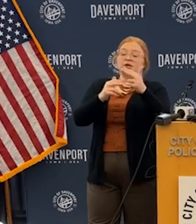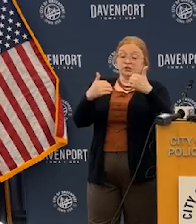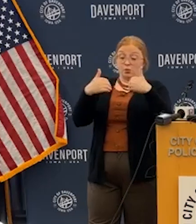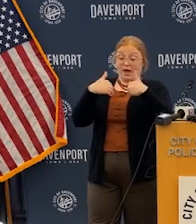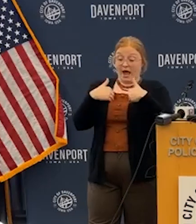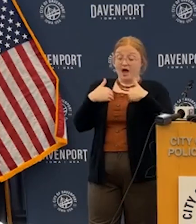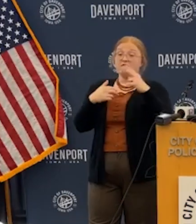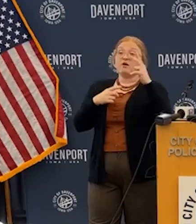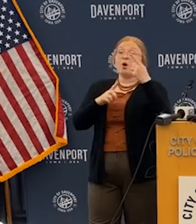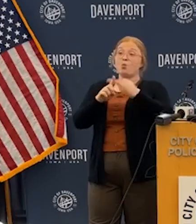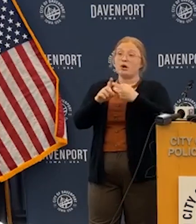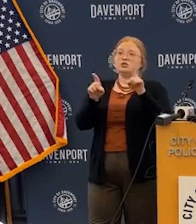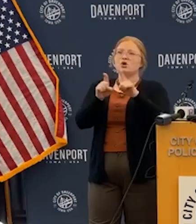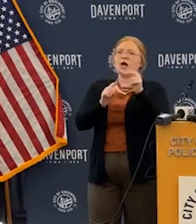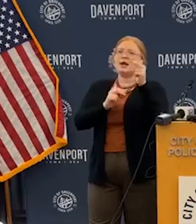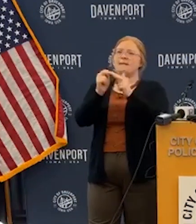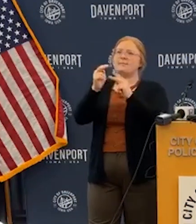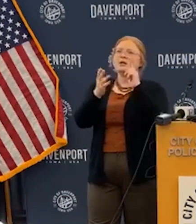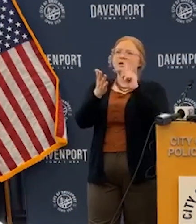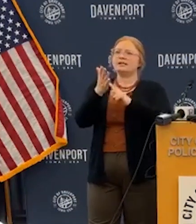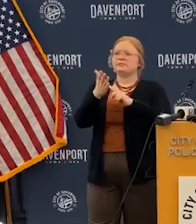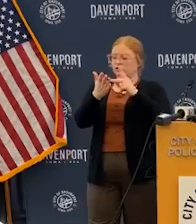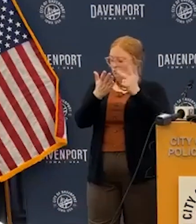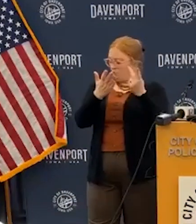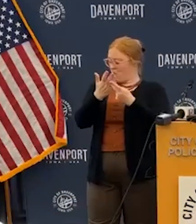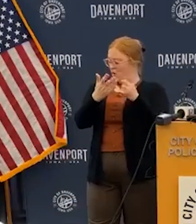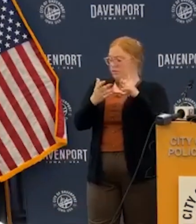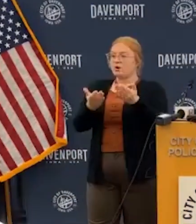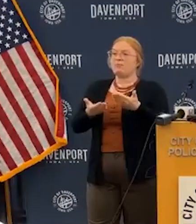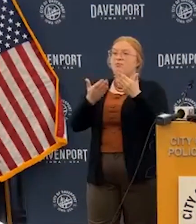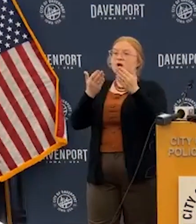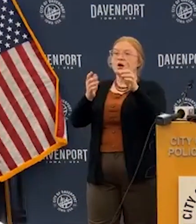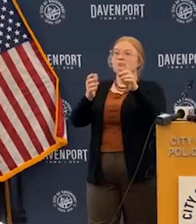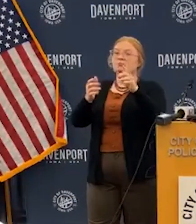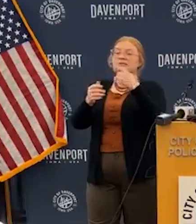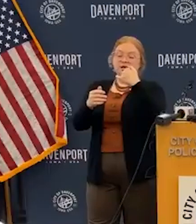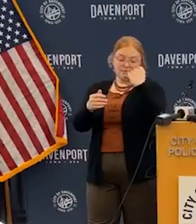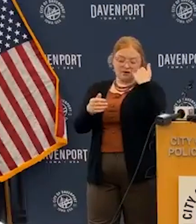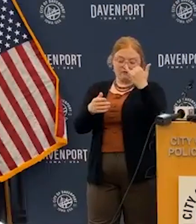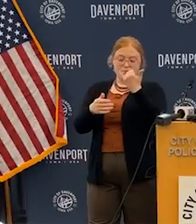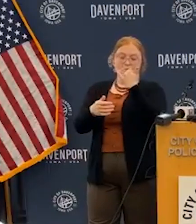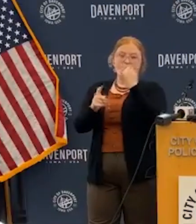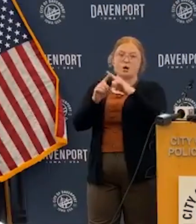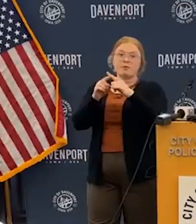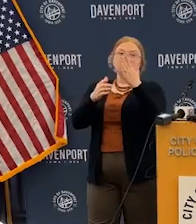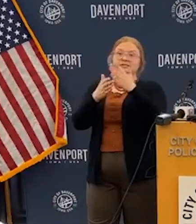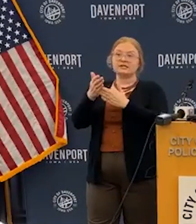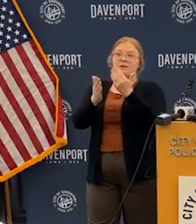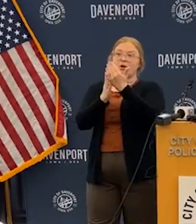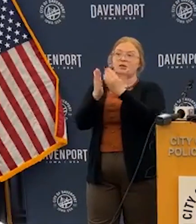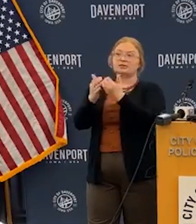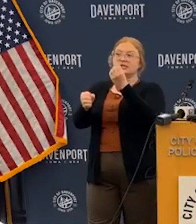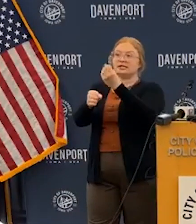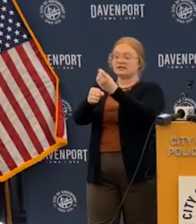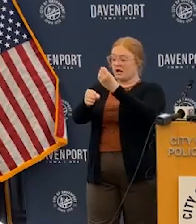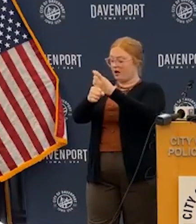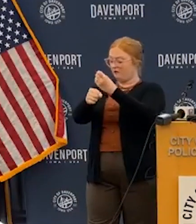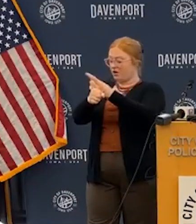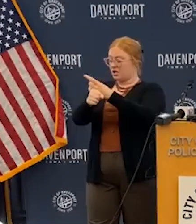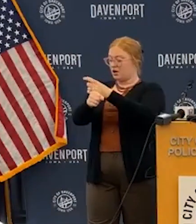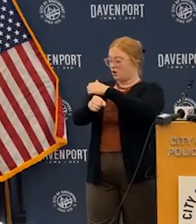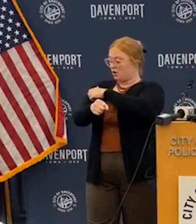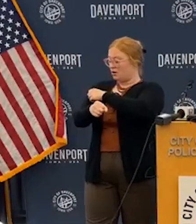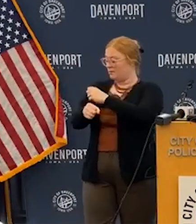and you can talk more and correct me if I'm wrong, Mr. Ajra. Some are listed as yearly, on a yearly cycle,